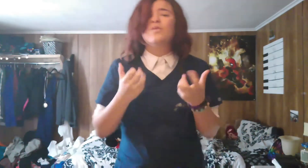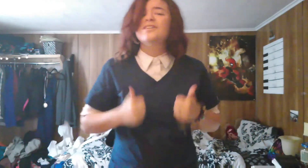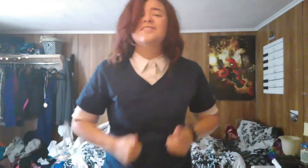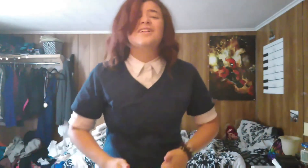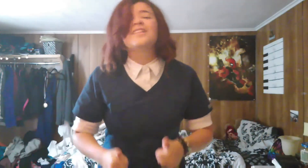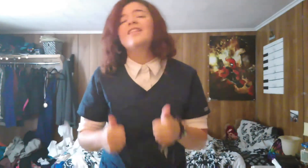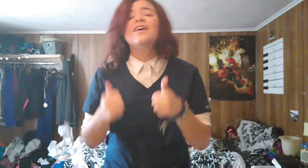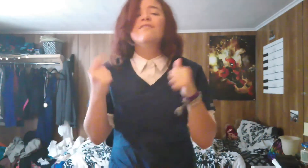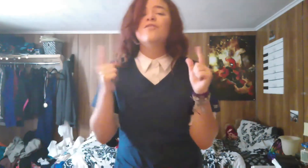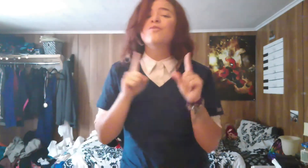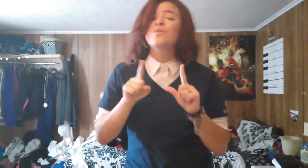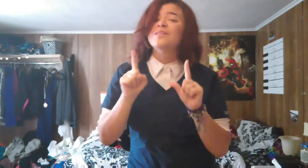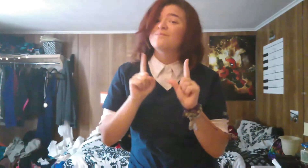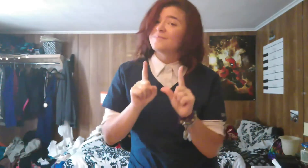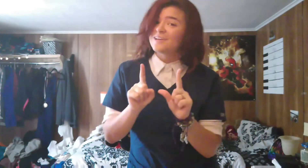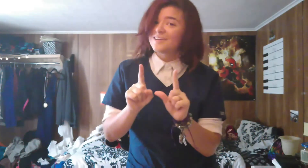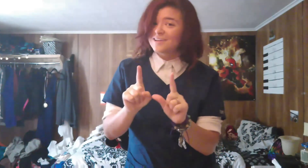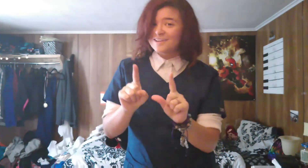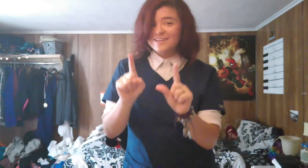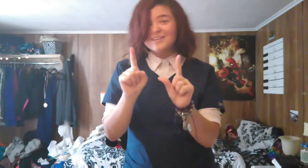a life with me?